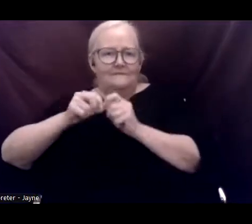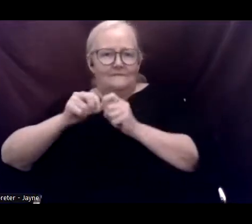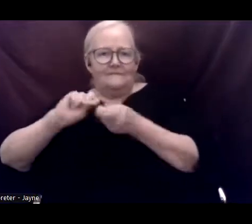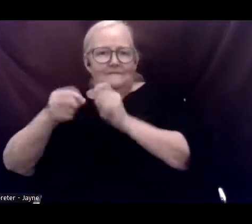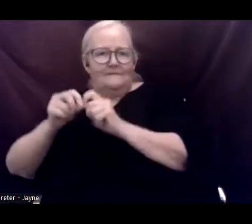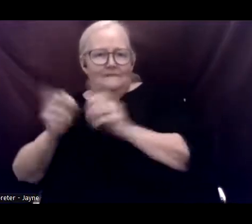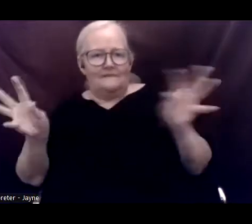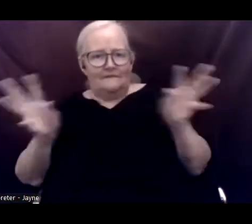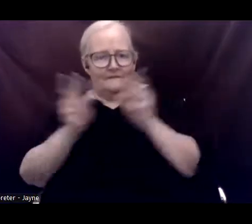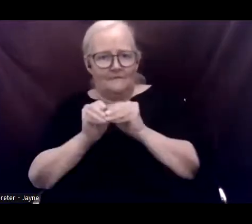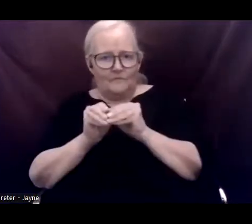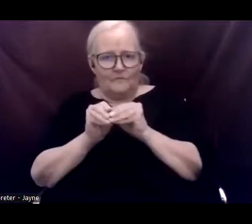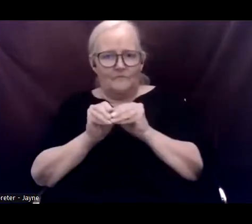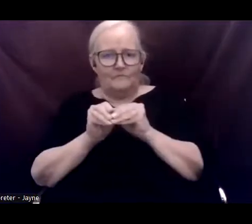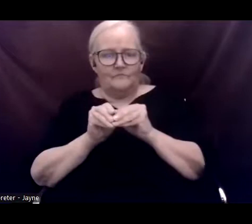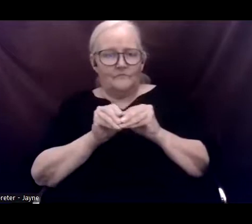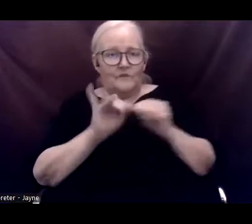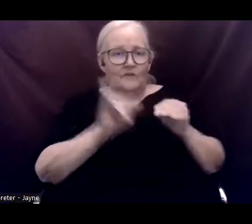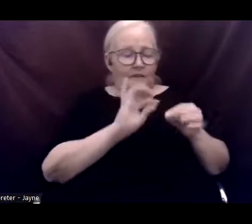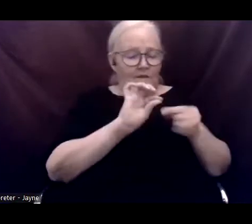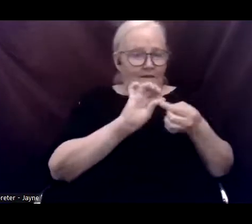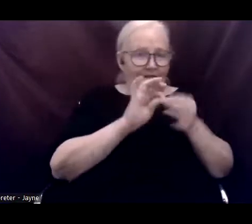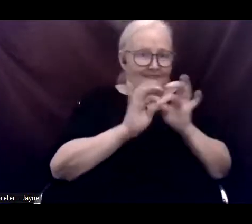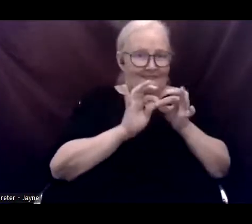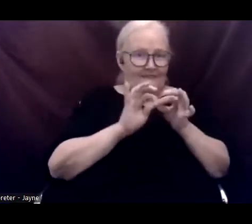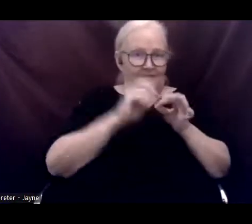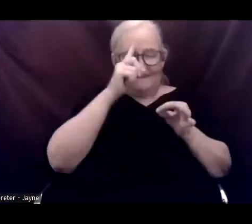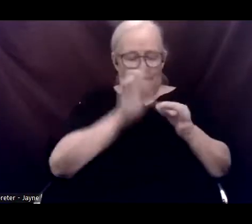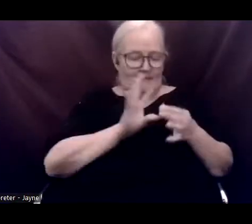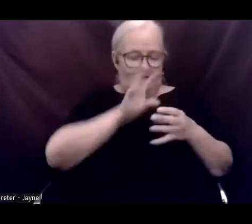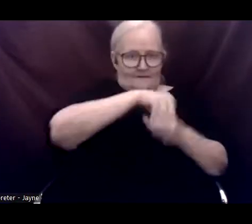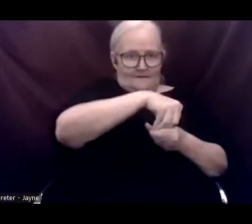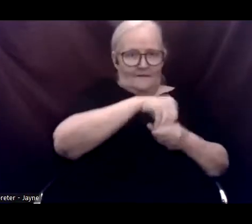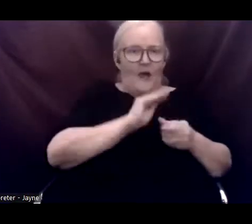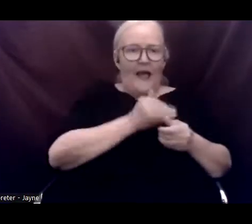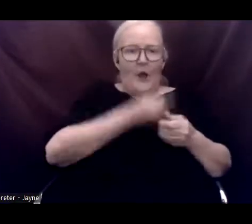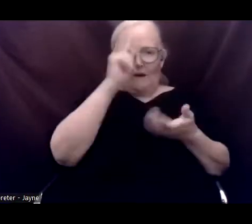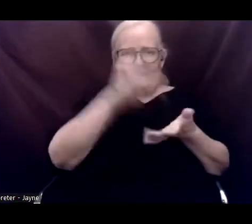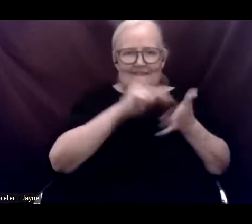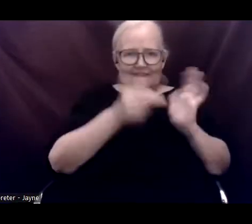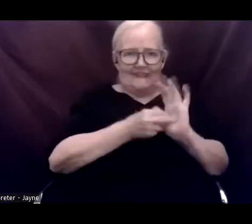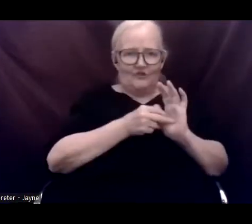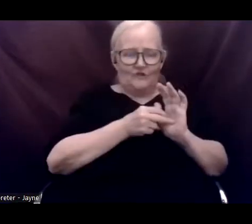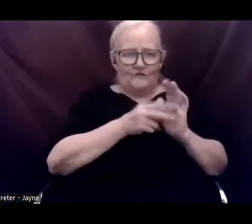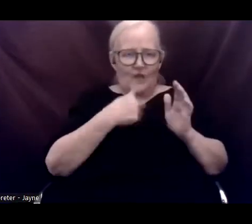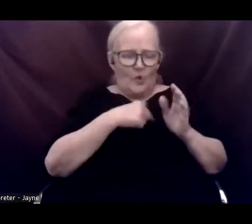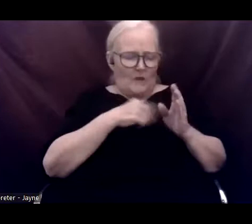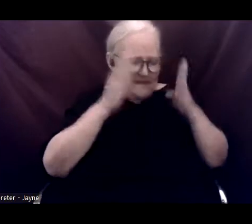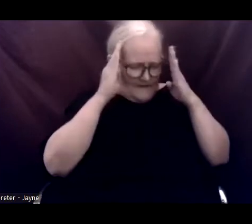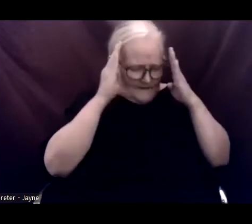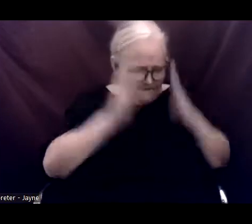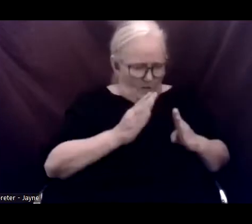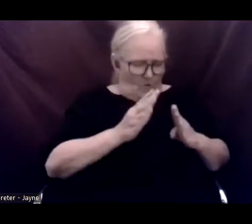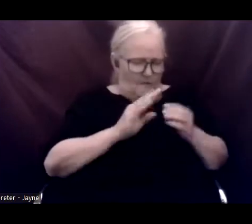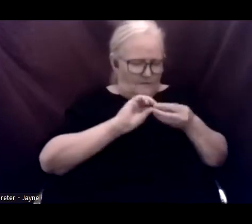to infuse these bindings with our abundant intent and focus our energy on that healing